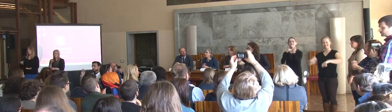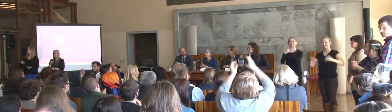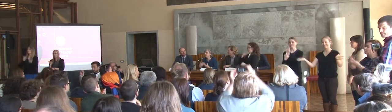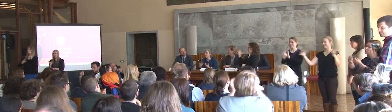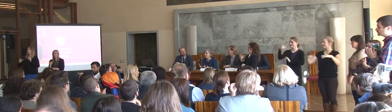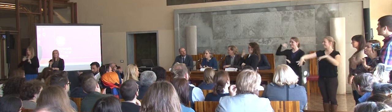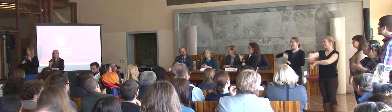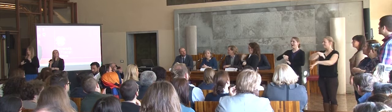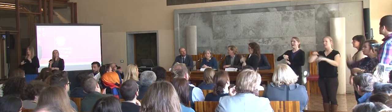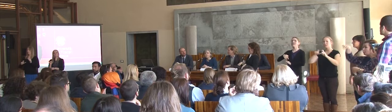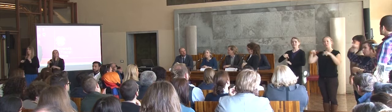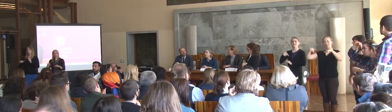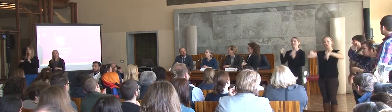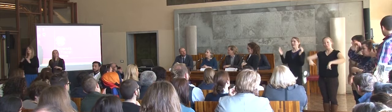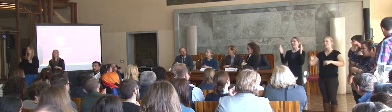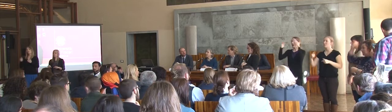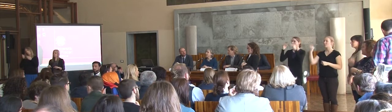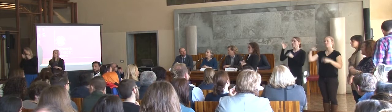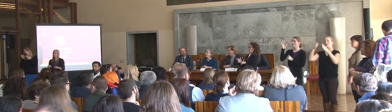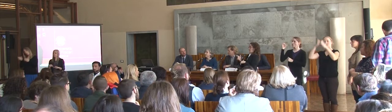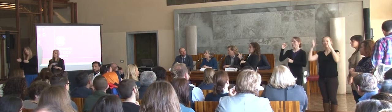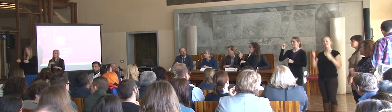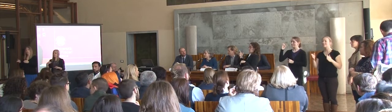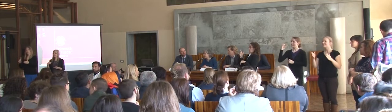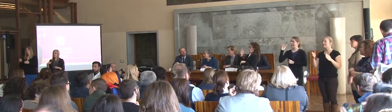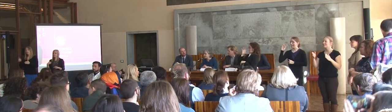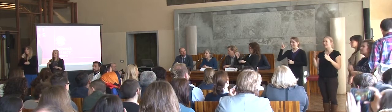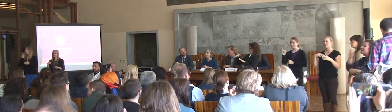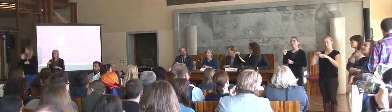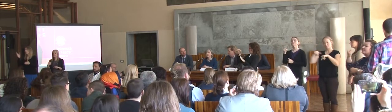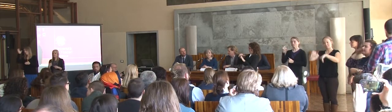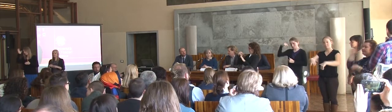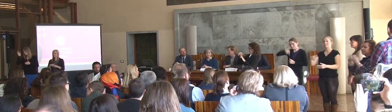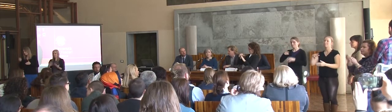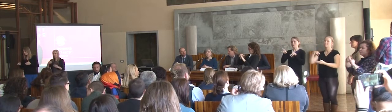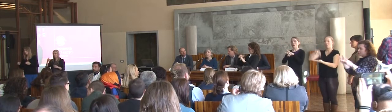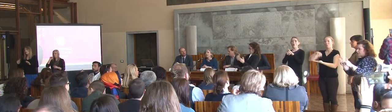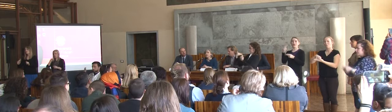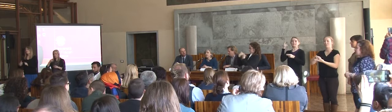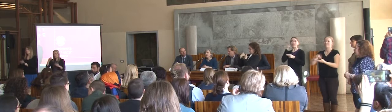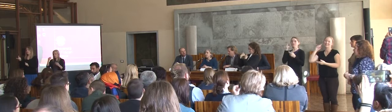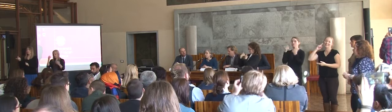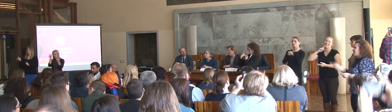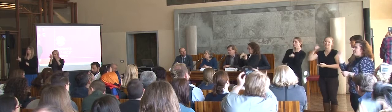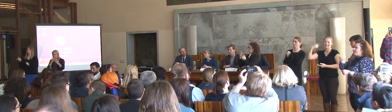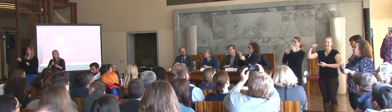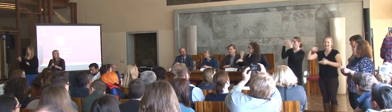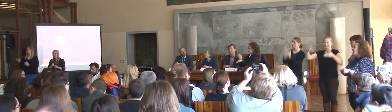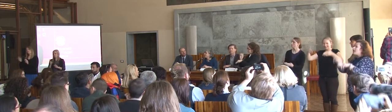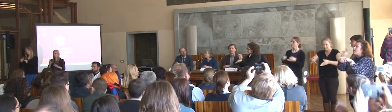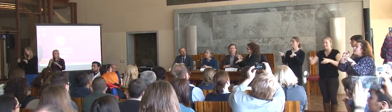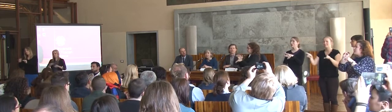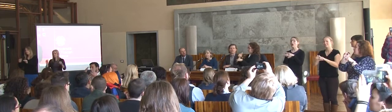is committed in deaf studies and in the study and the